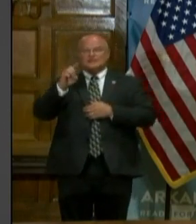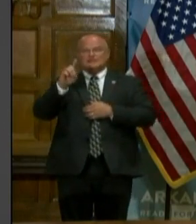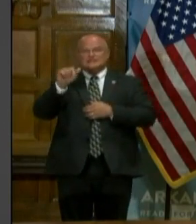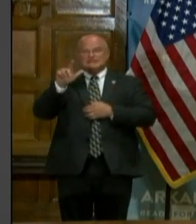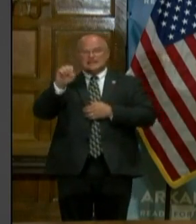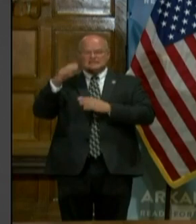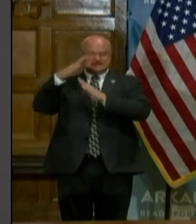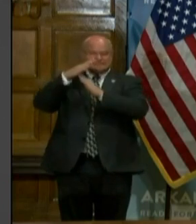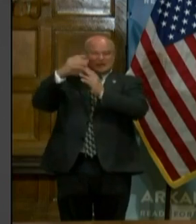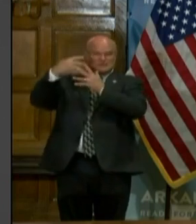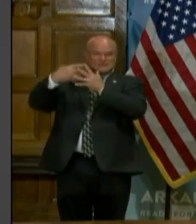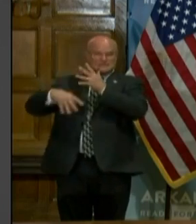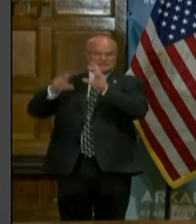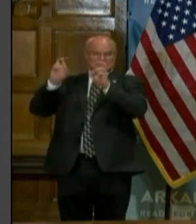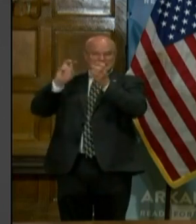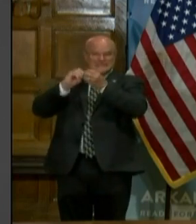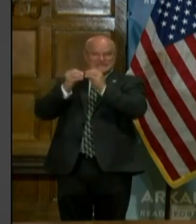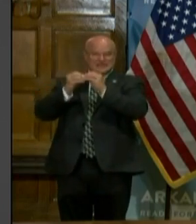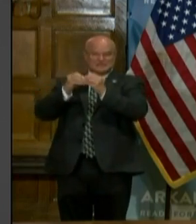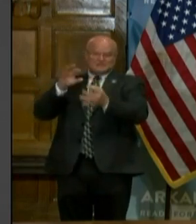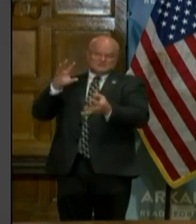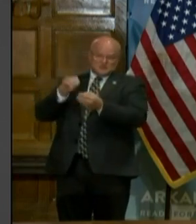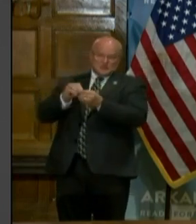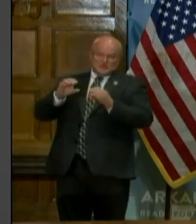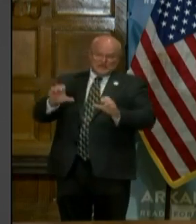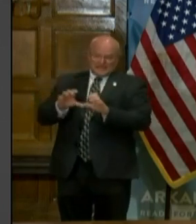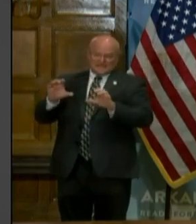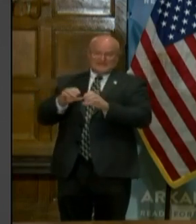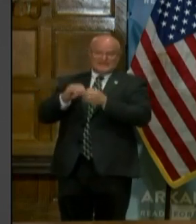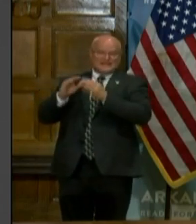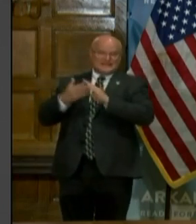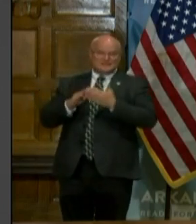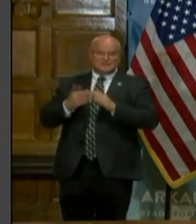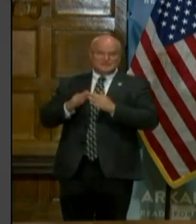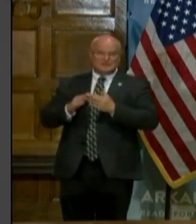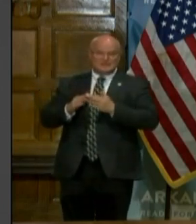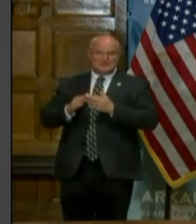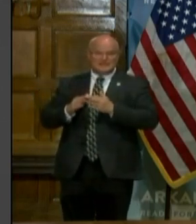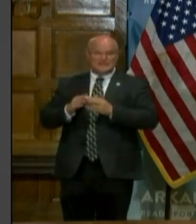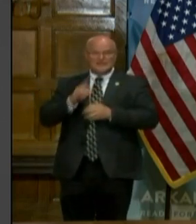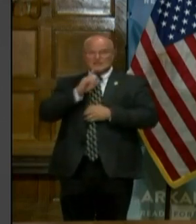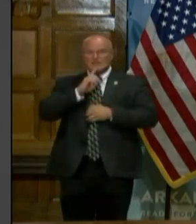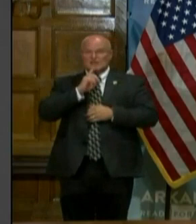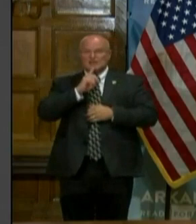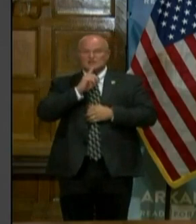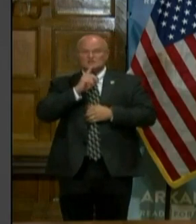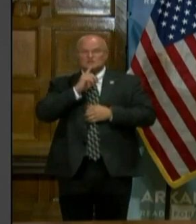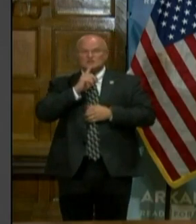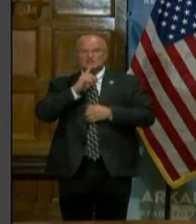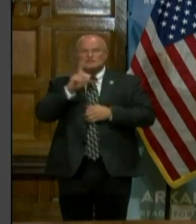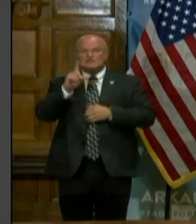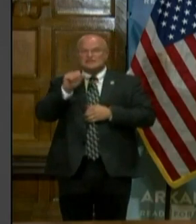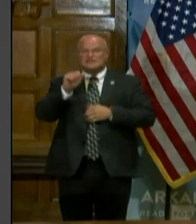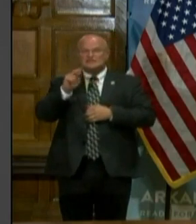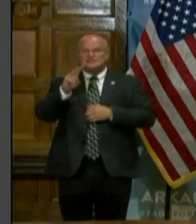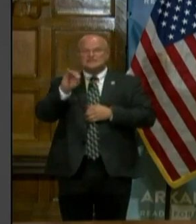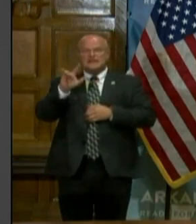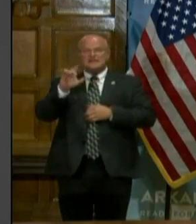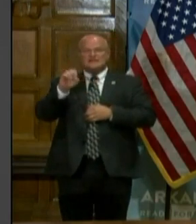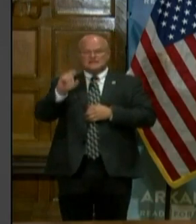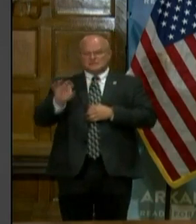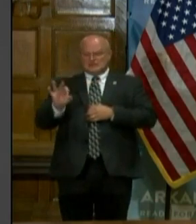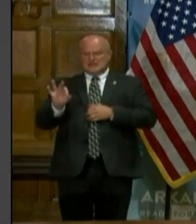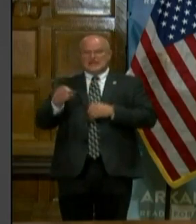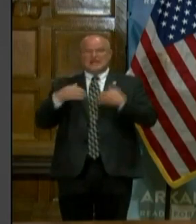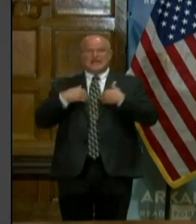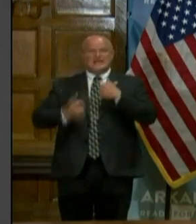list in terms of the number of total active cases in the community, it's really Danville down at number 9